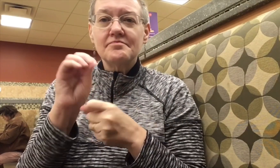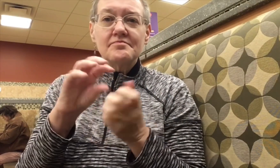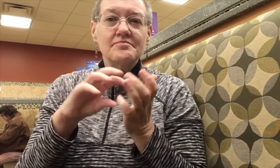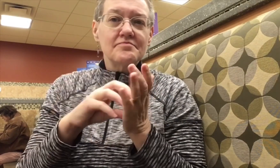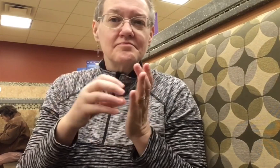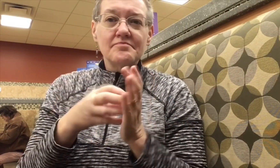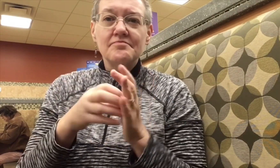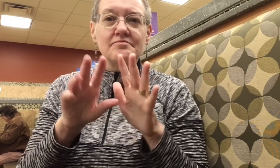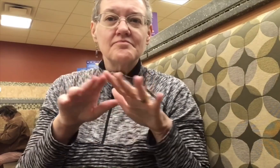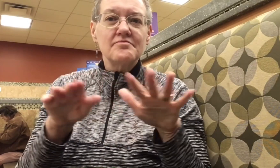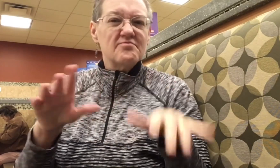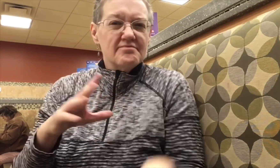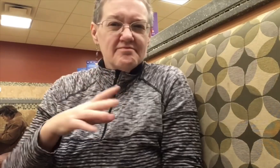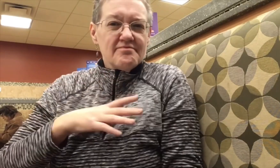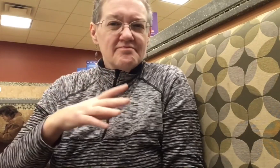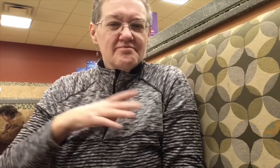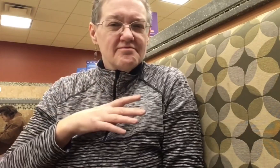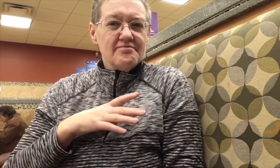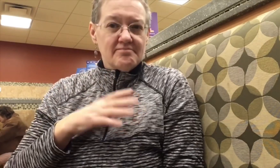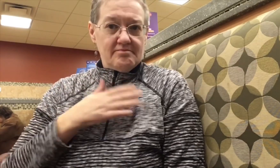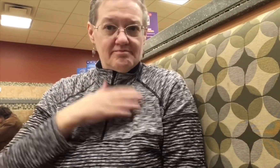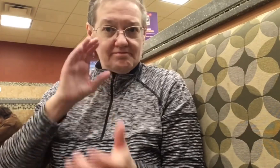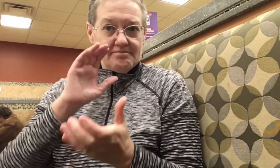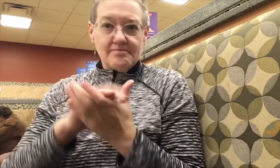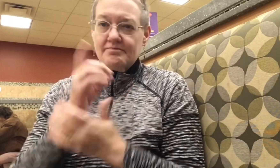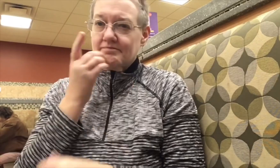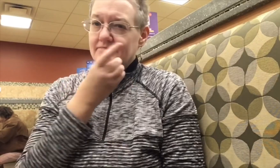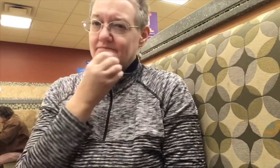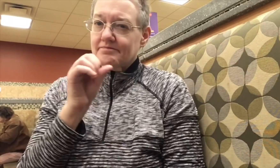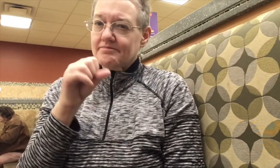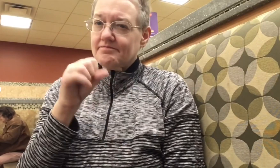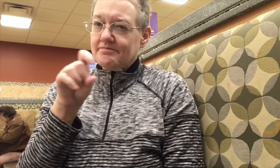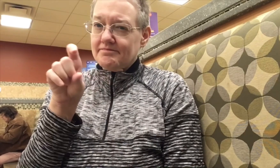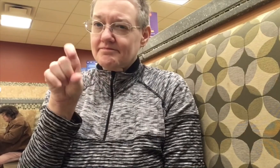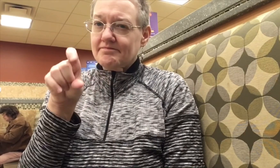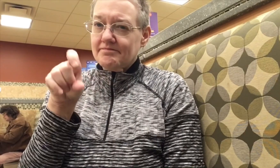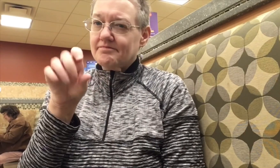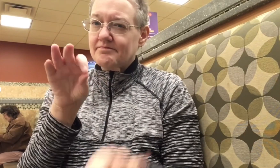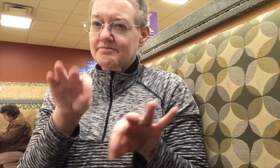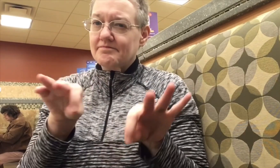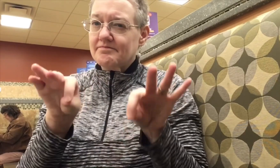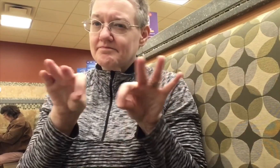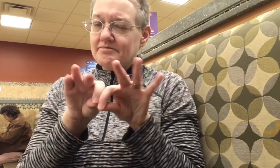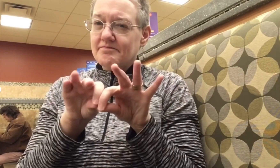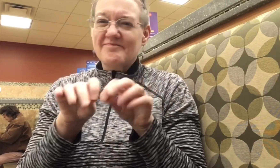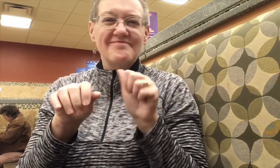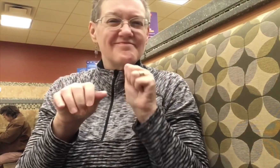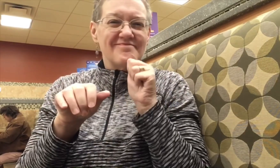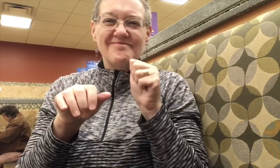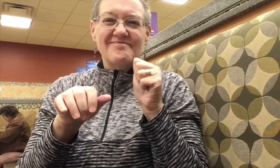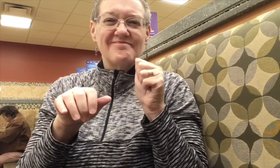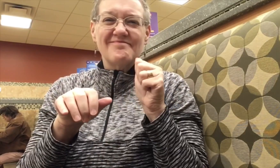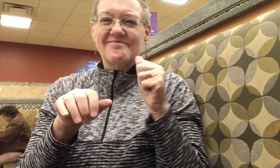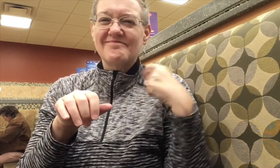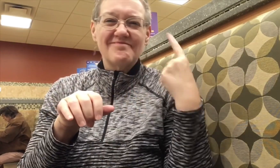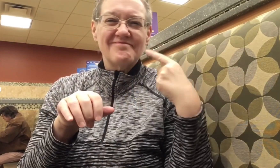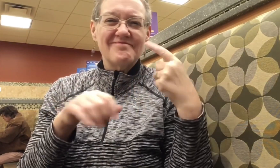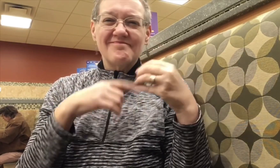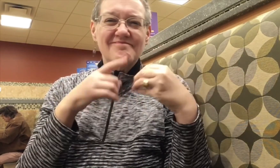coffee, keto cookies and that stuff, that's okay too. My husband Dale, yeah, he needs that stuff. It's important for him